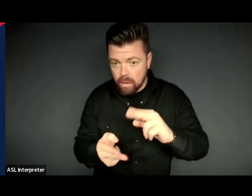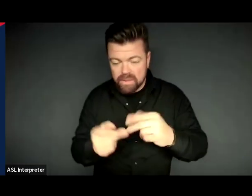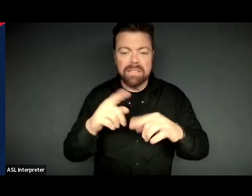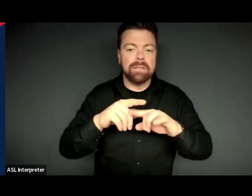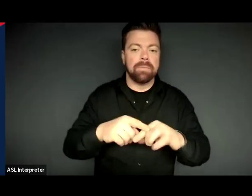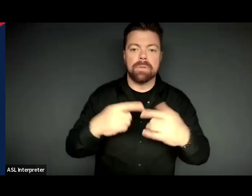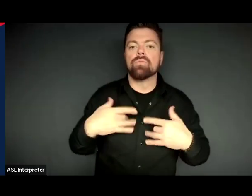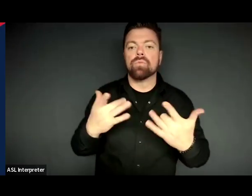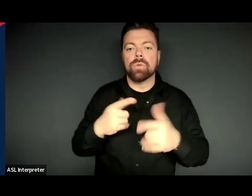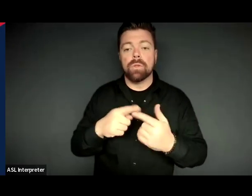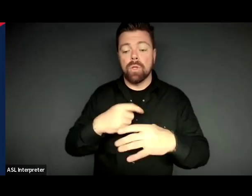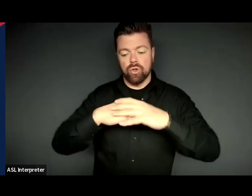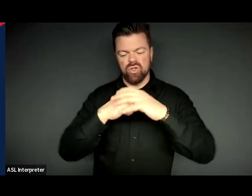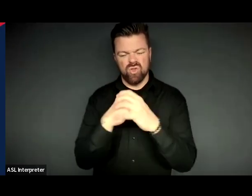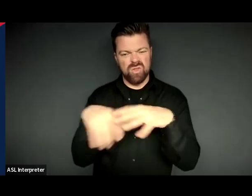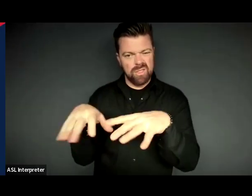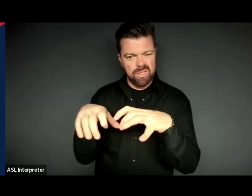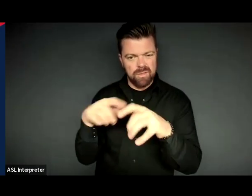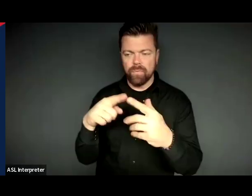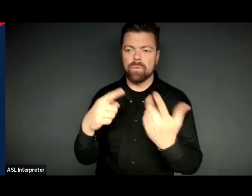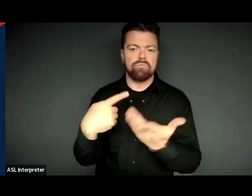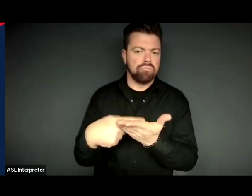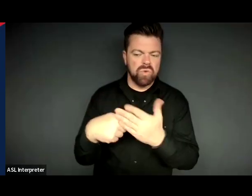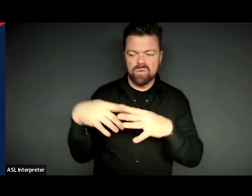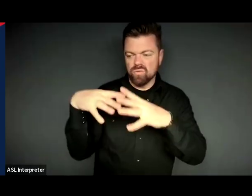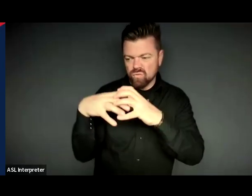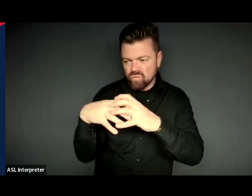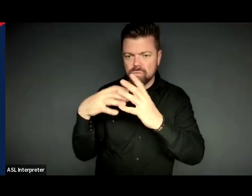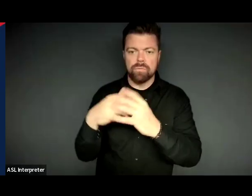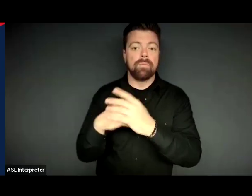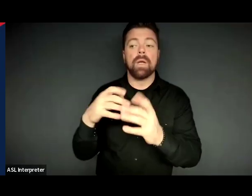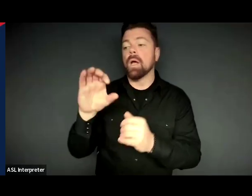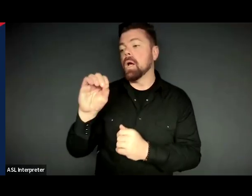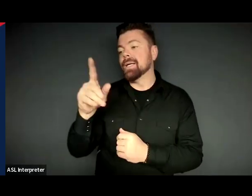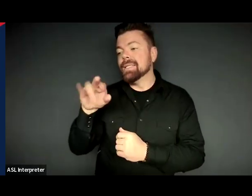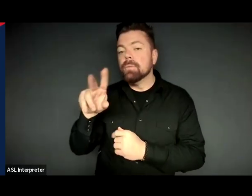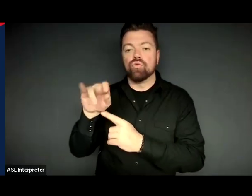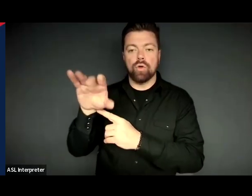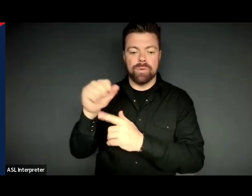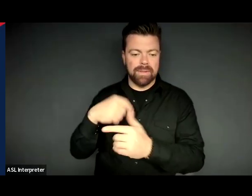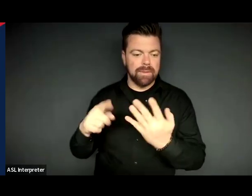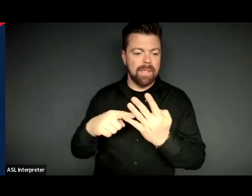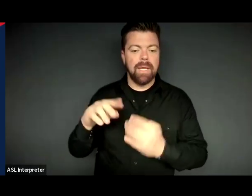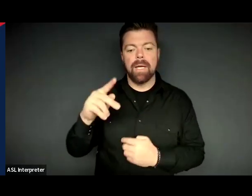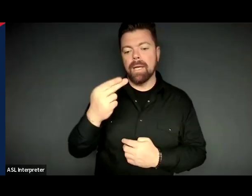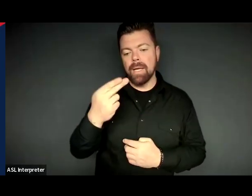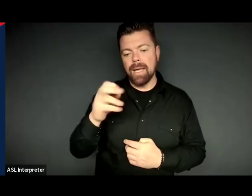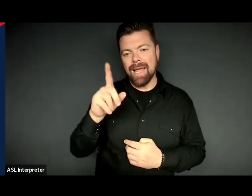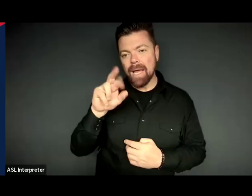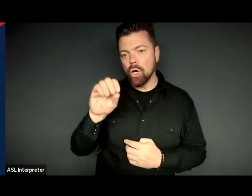joint stiffness we just talked about, contractions, osteoporosis. Heterotrophic ossification is the opposite